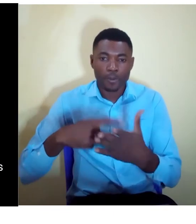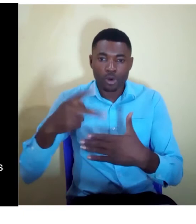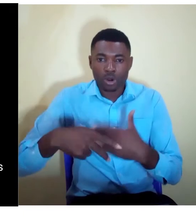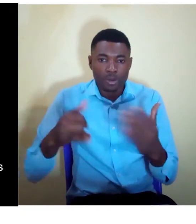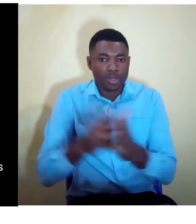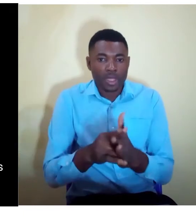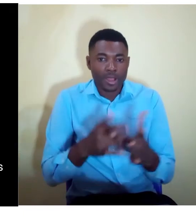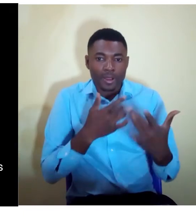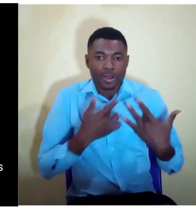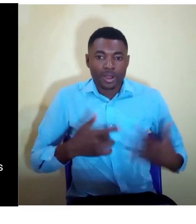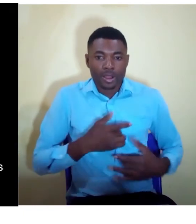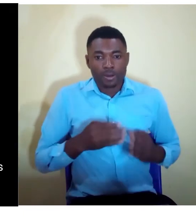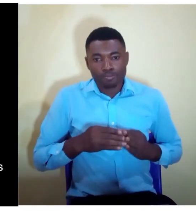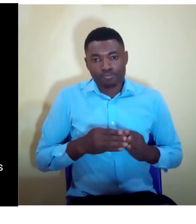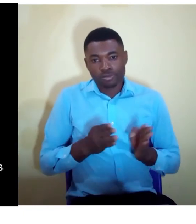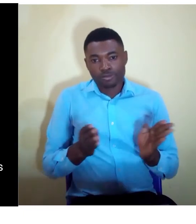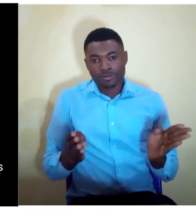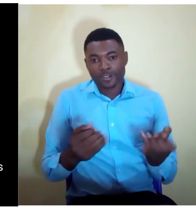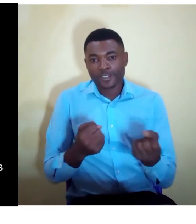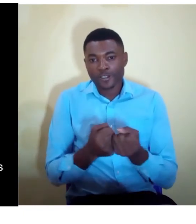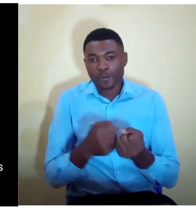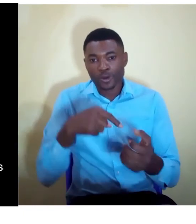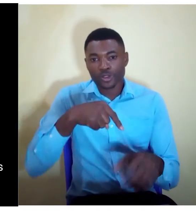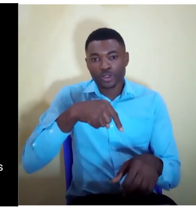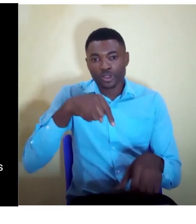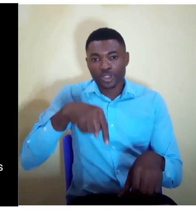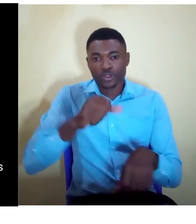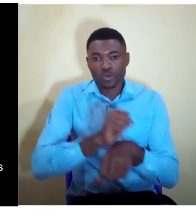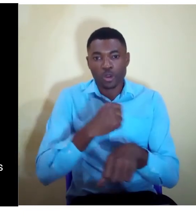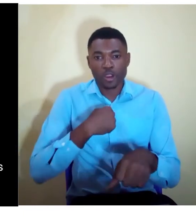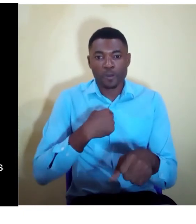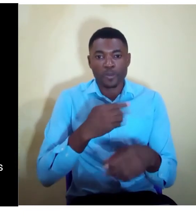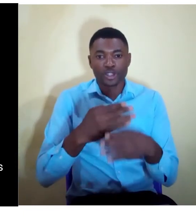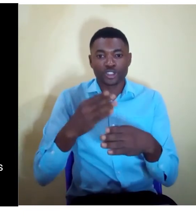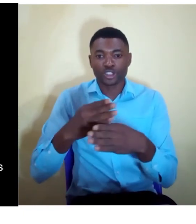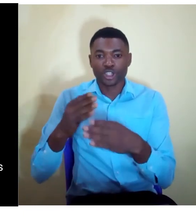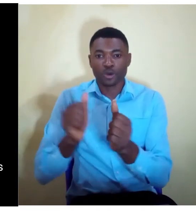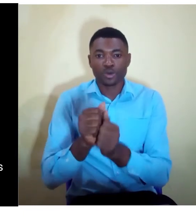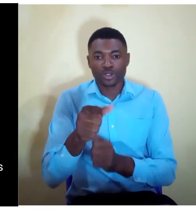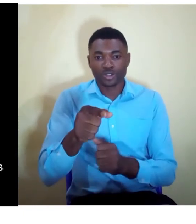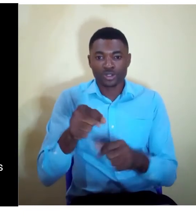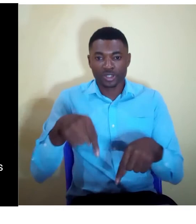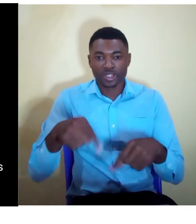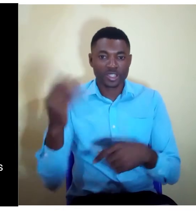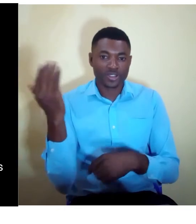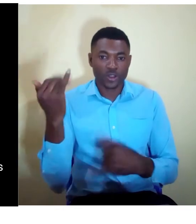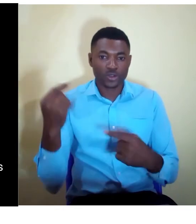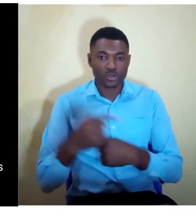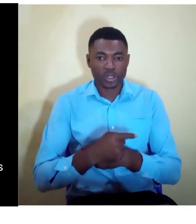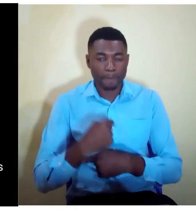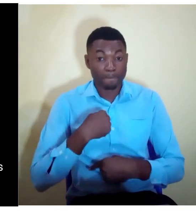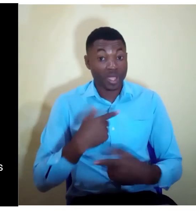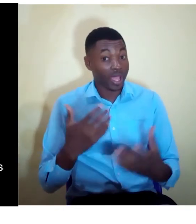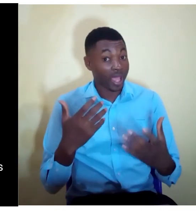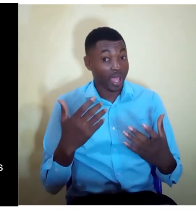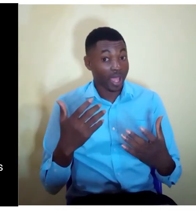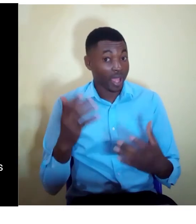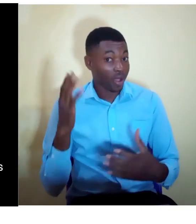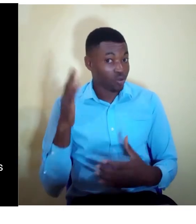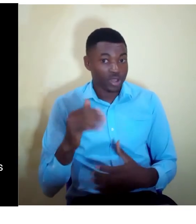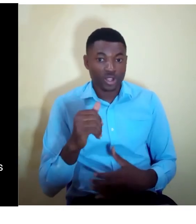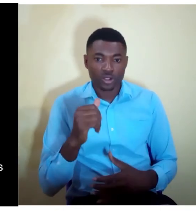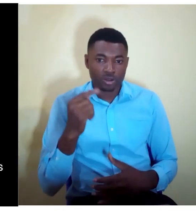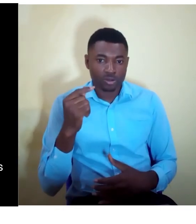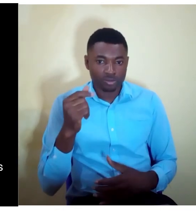generously supported and sponsored this work that I've shared with you in this presentation today. I would